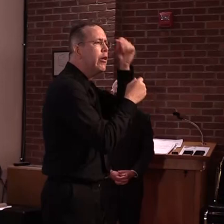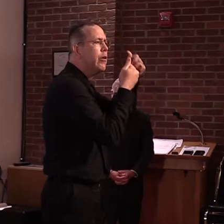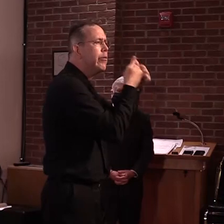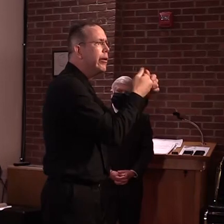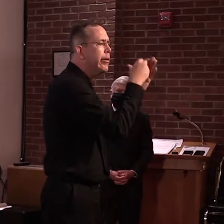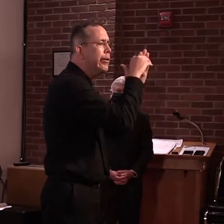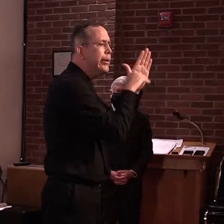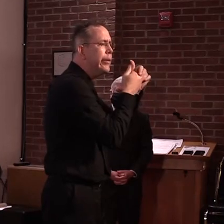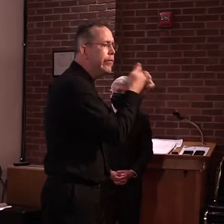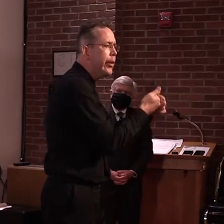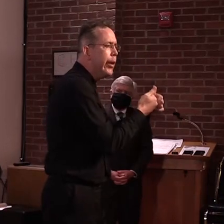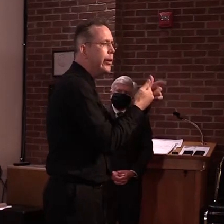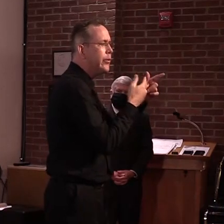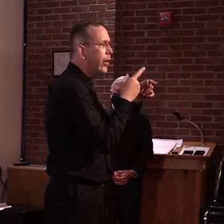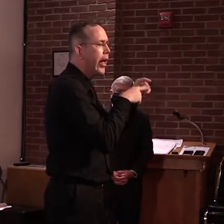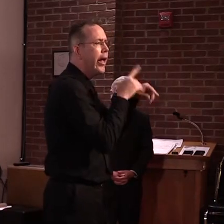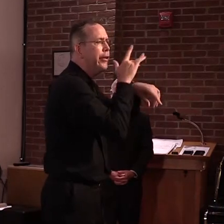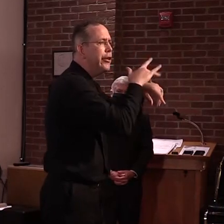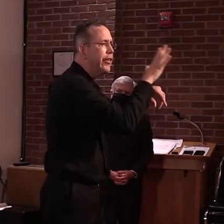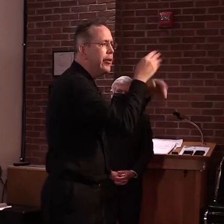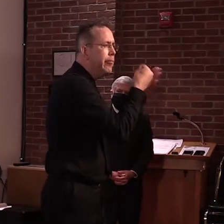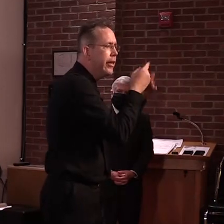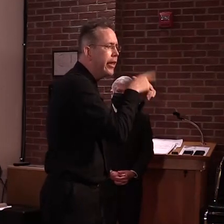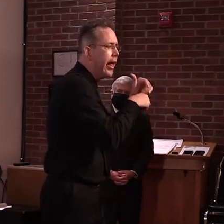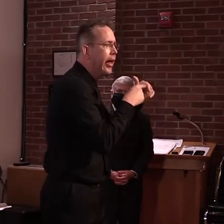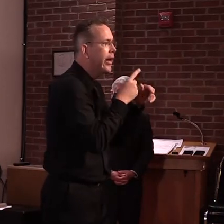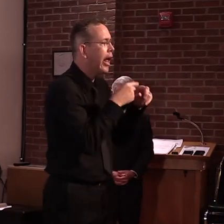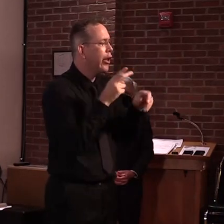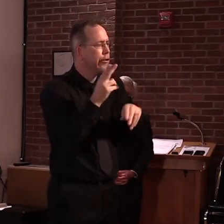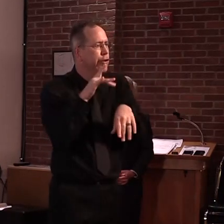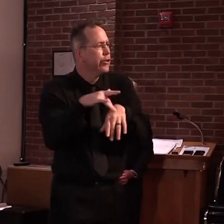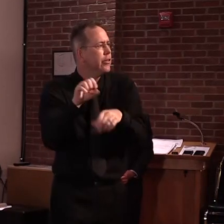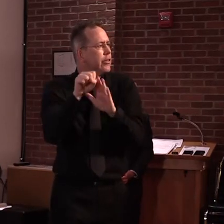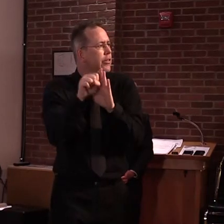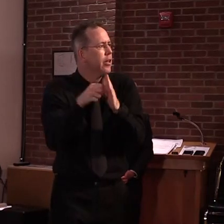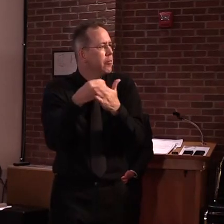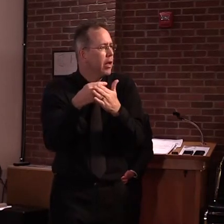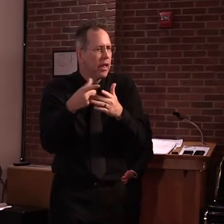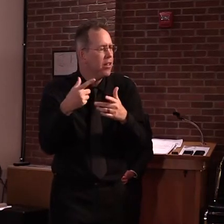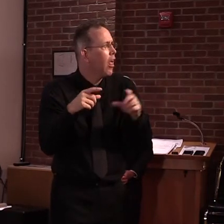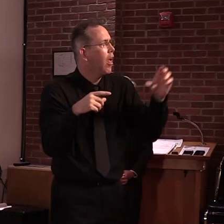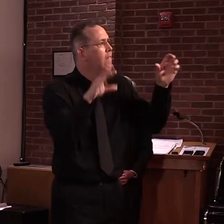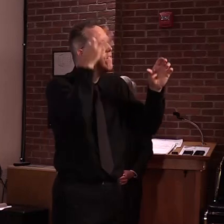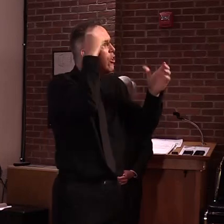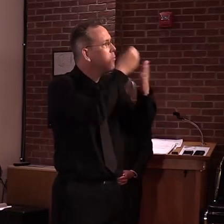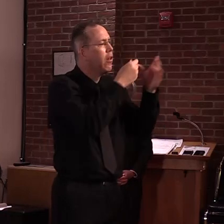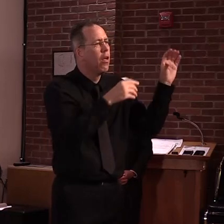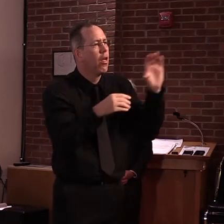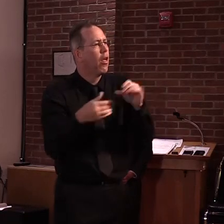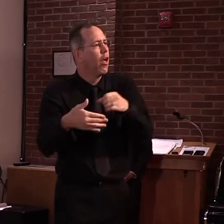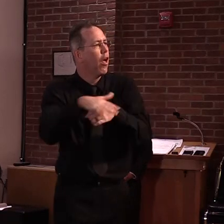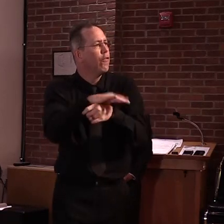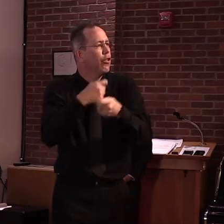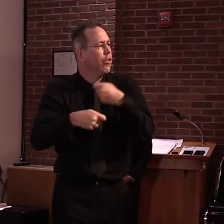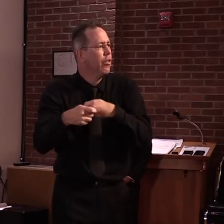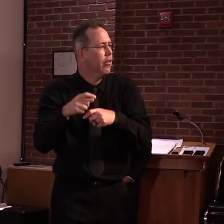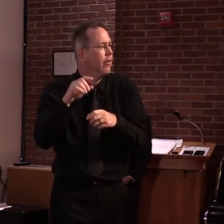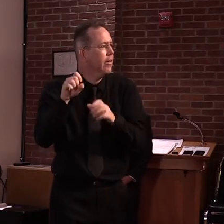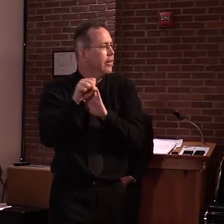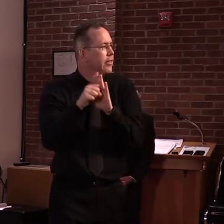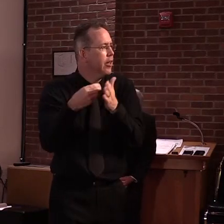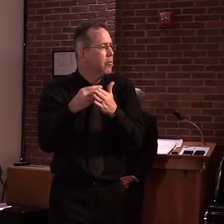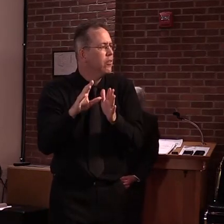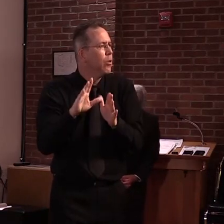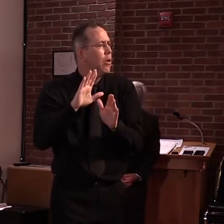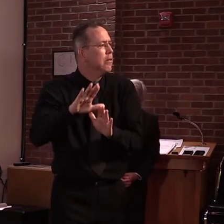different philosophical approach. I believe that we need to take care of the problem today, not wait again